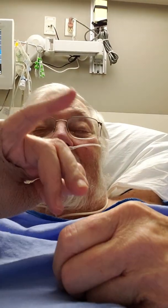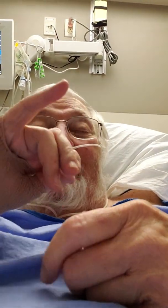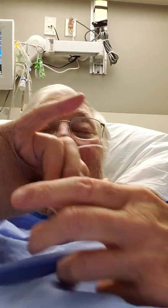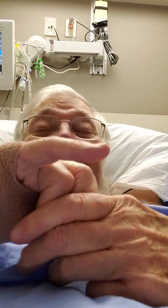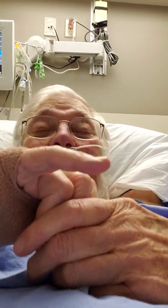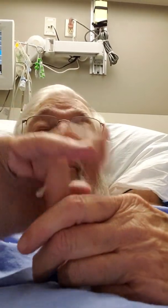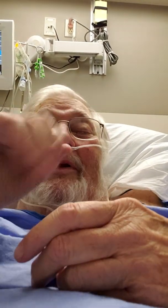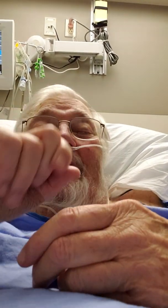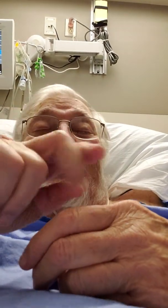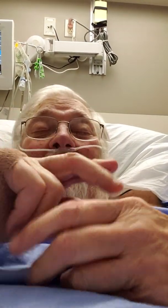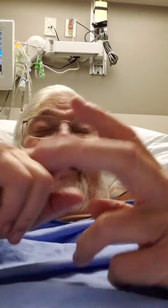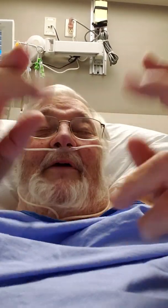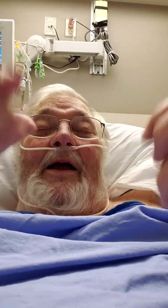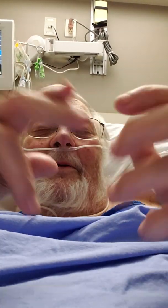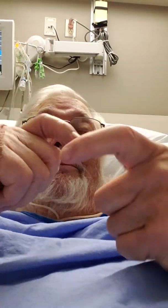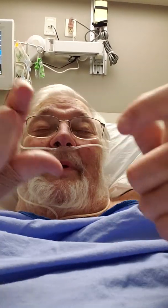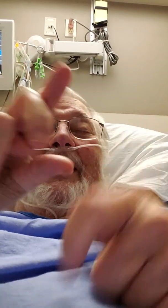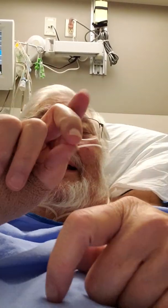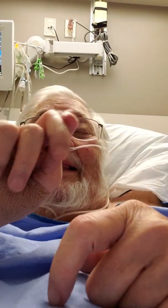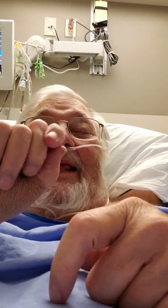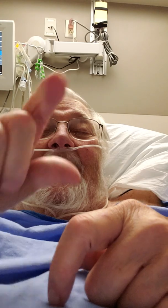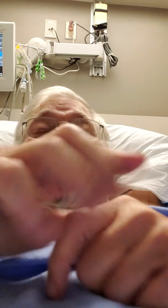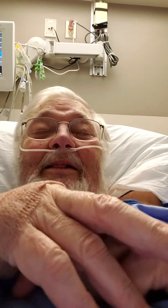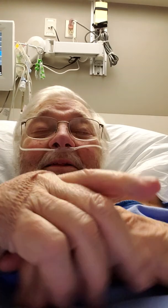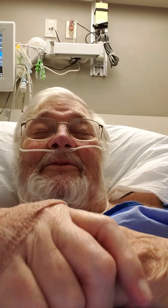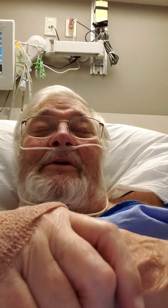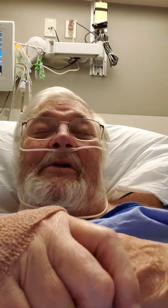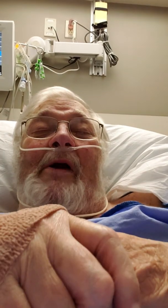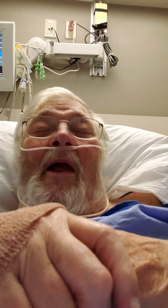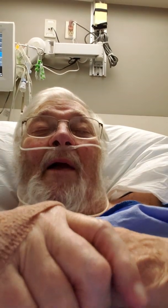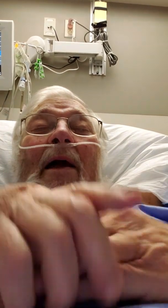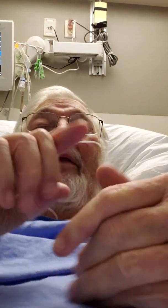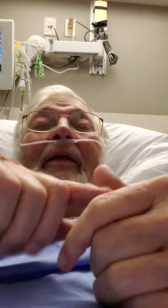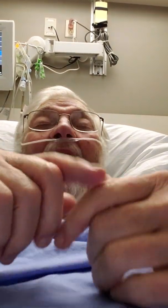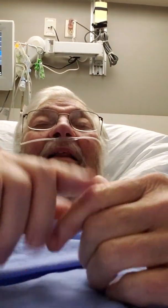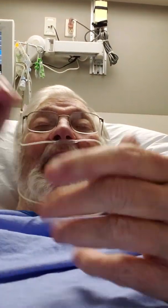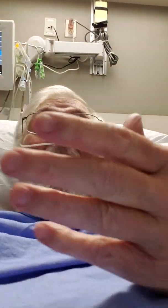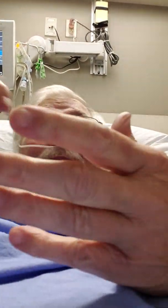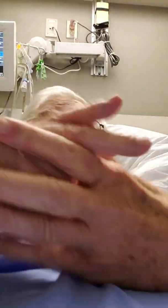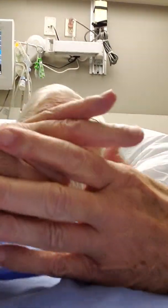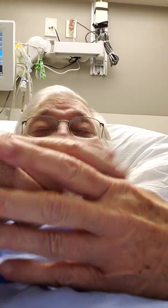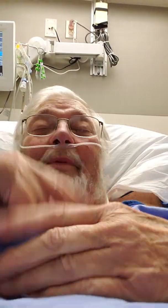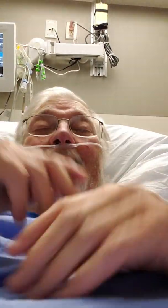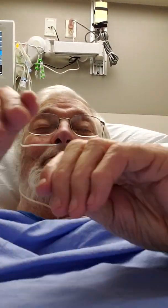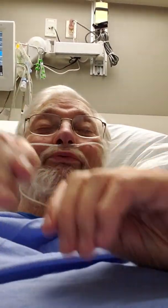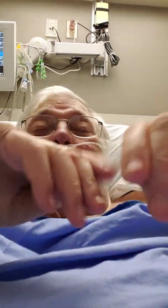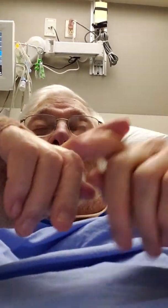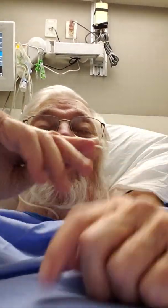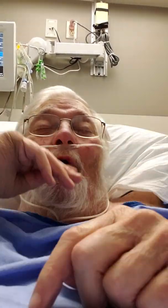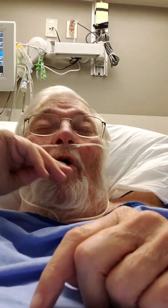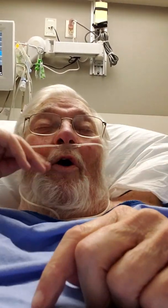realize that was a big deal. And they approved it